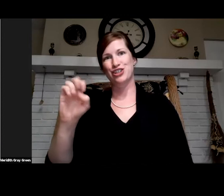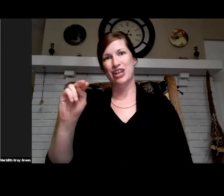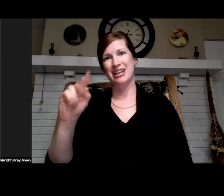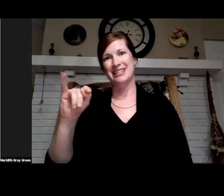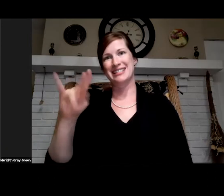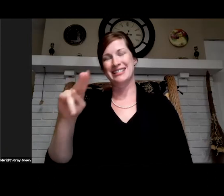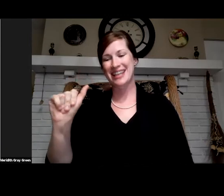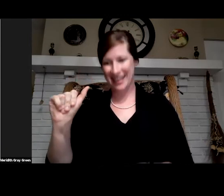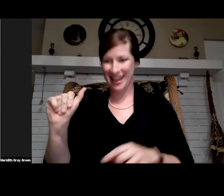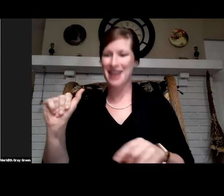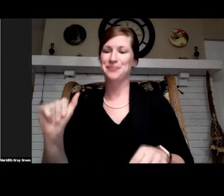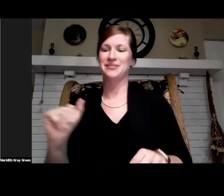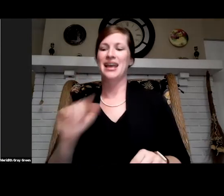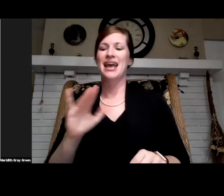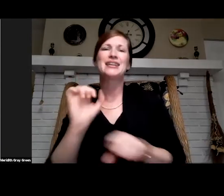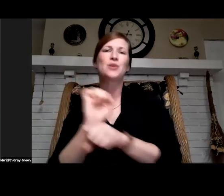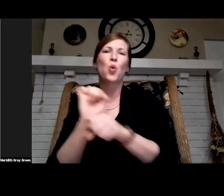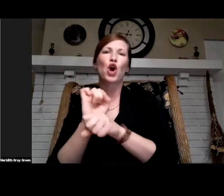He's from Argentina.